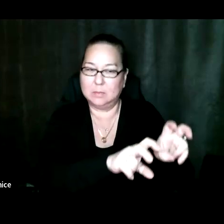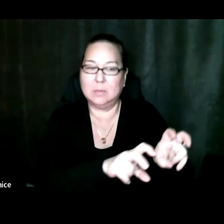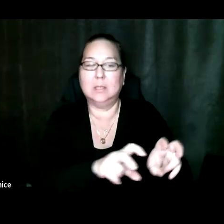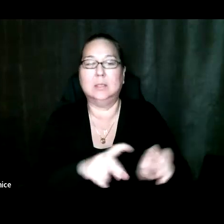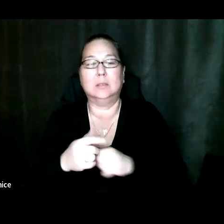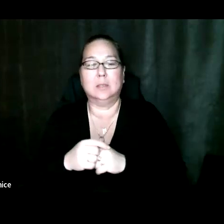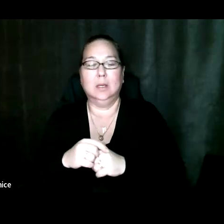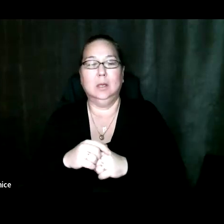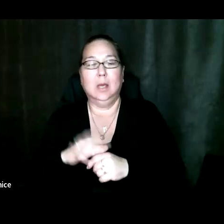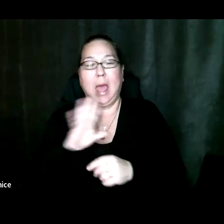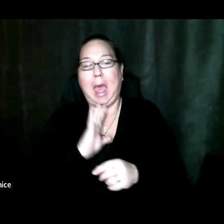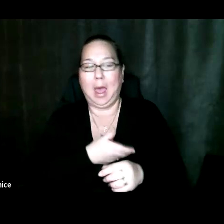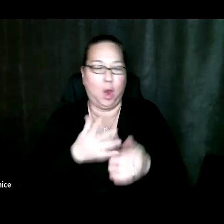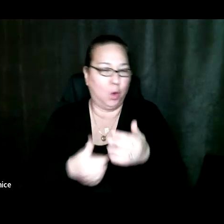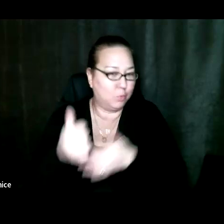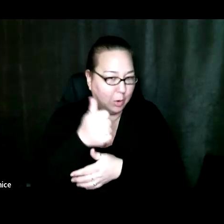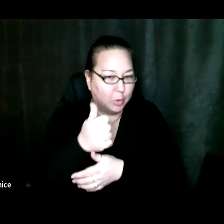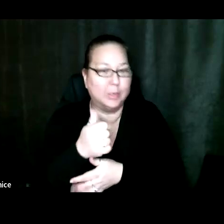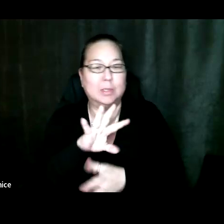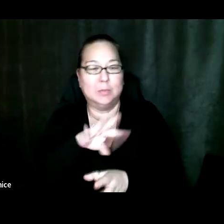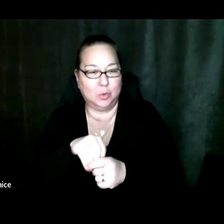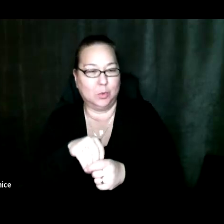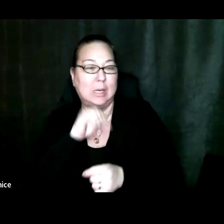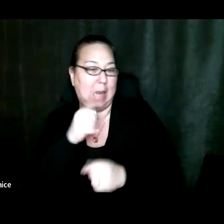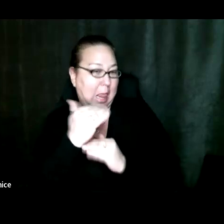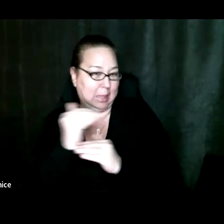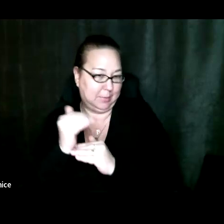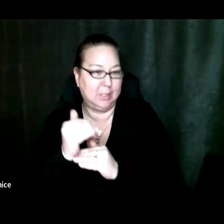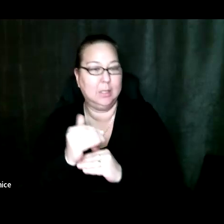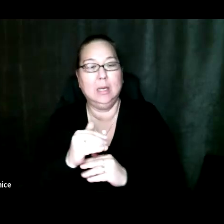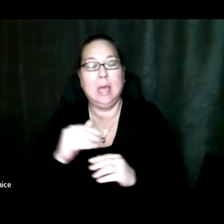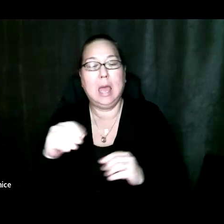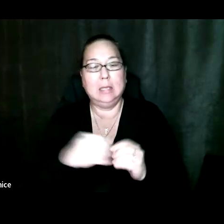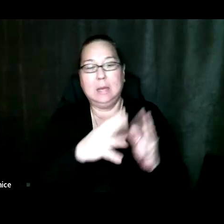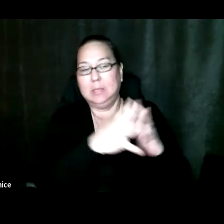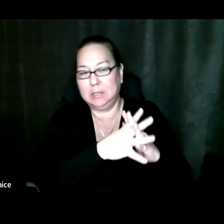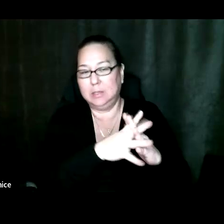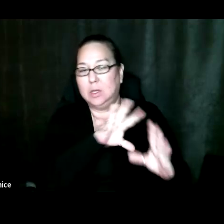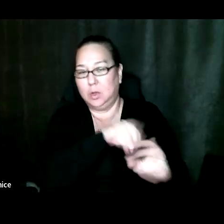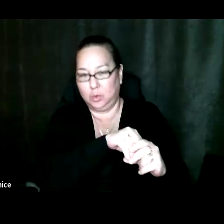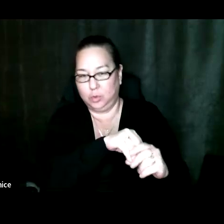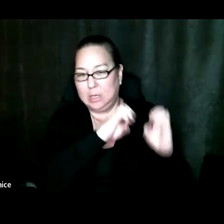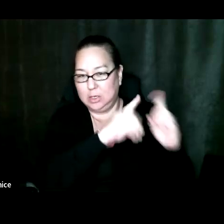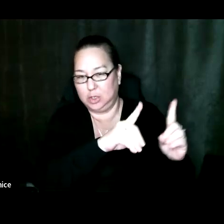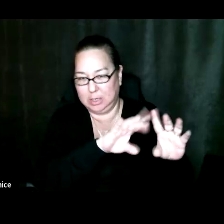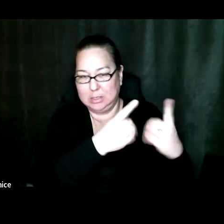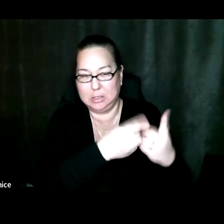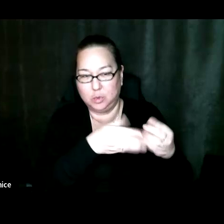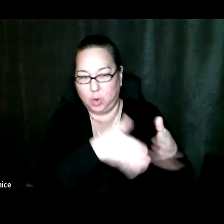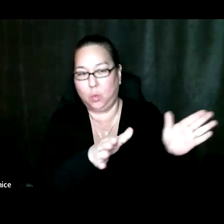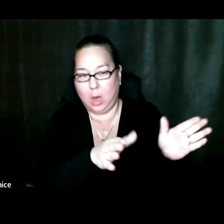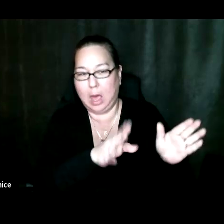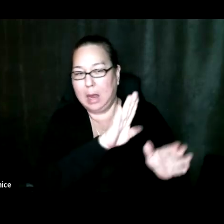inclusive education district-wide, bilingual programs, hub schools expansion, equitable literacy and high-quality